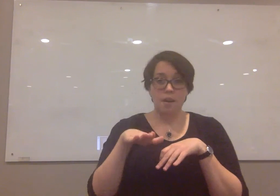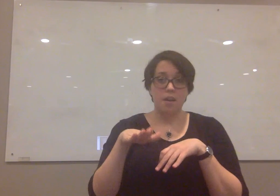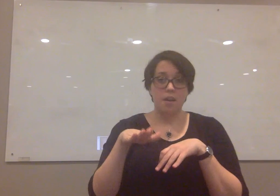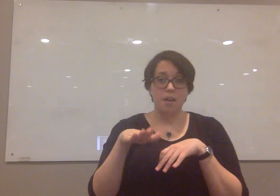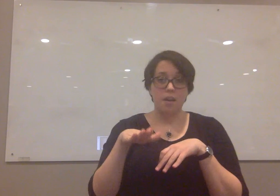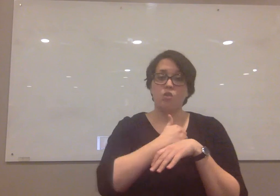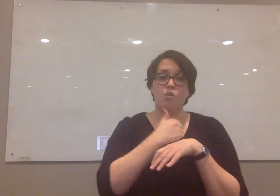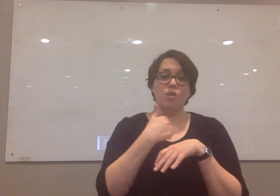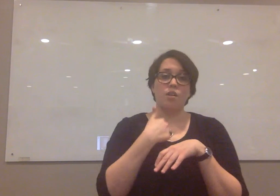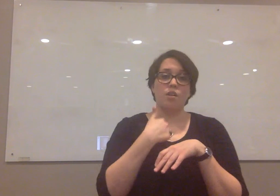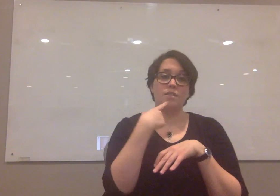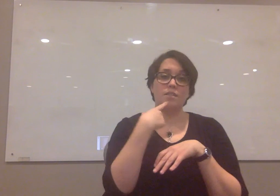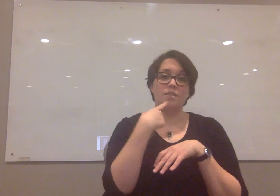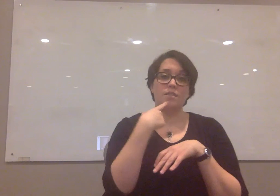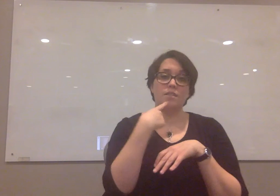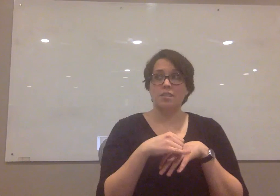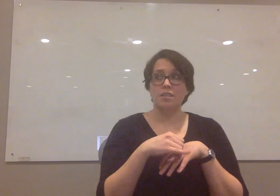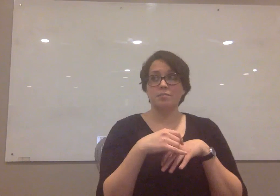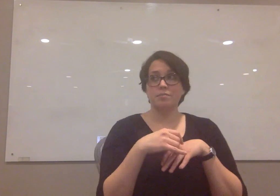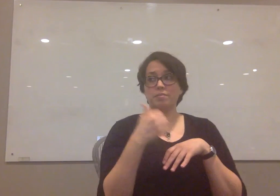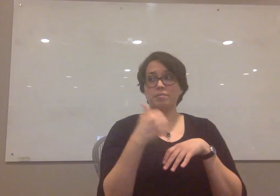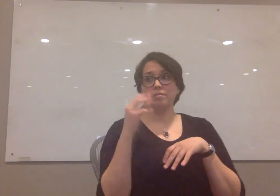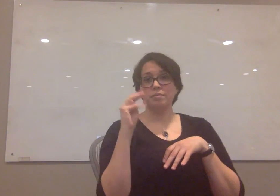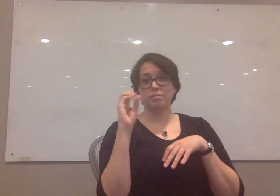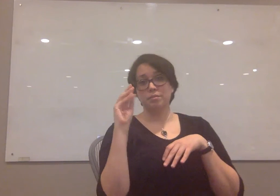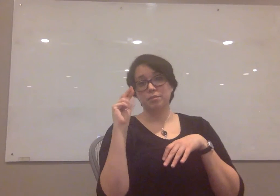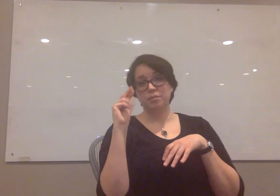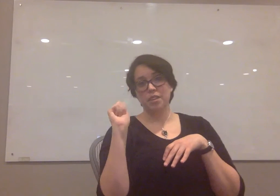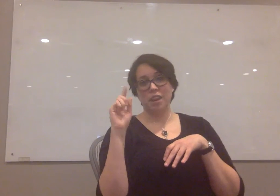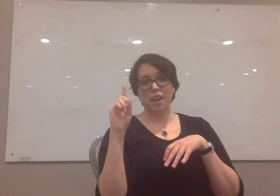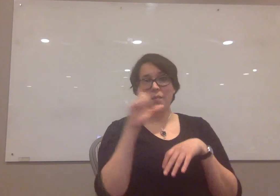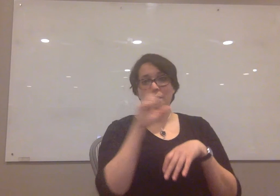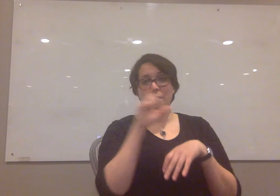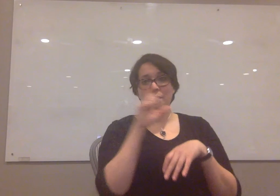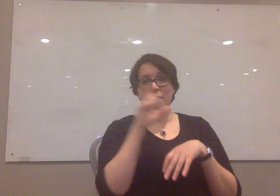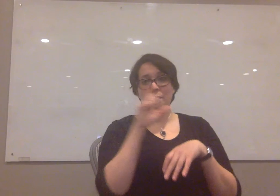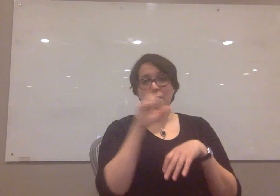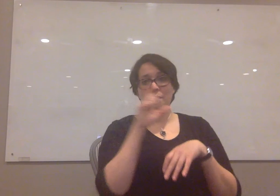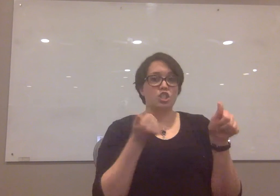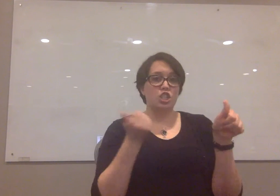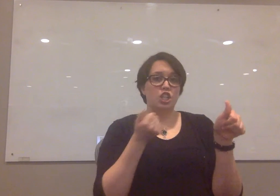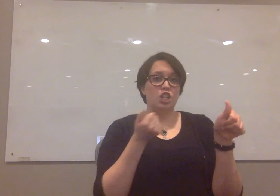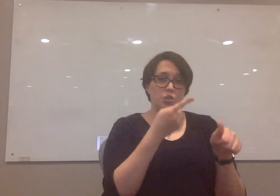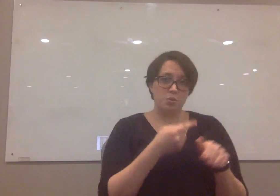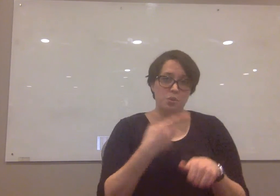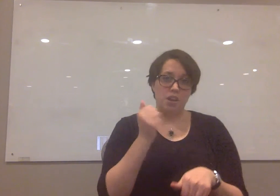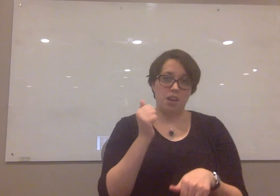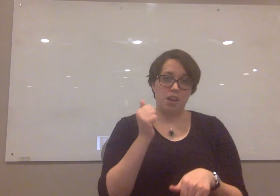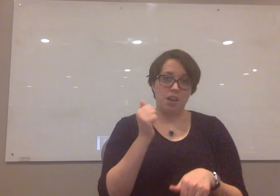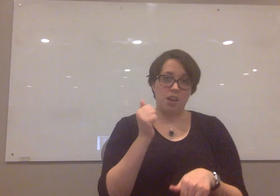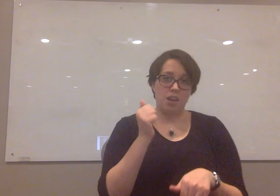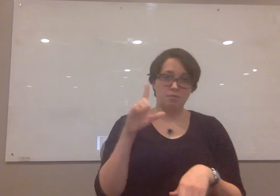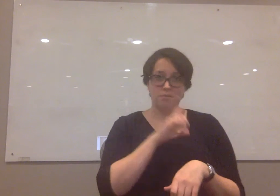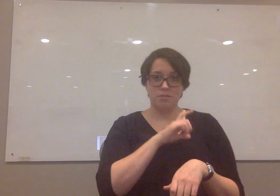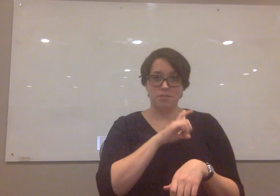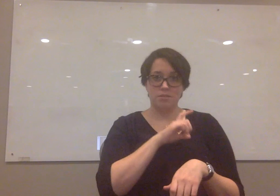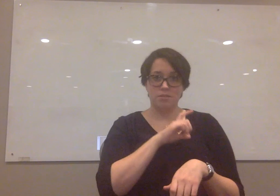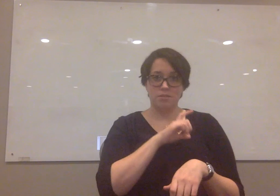verbalized it. The monad Go on back to you. Go on the internet. Ask the fools to come after you. They will. I just keep The reading gods those will come articles after you. and